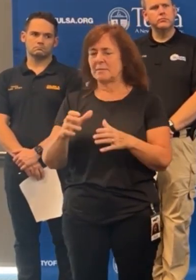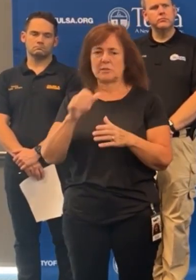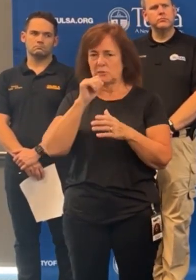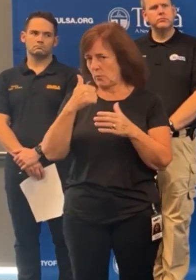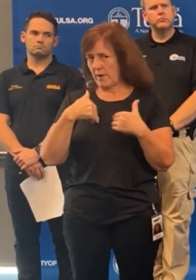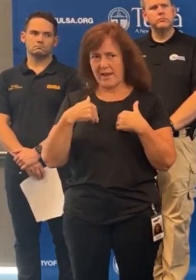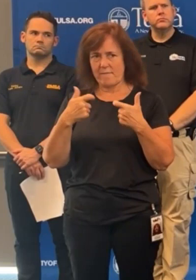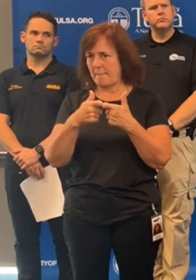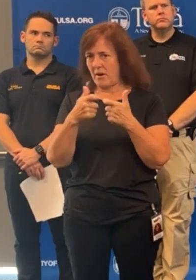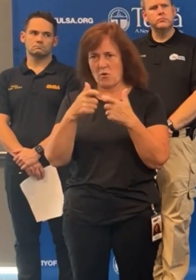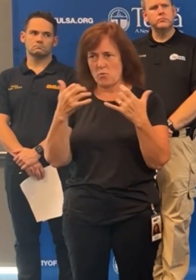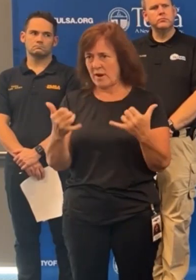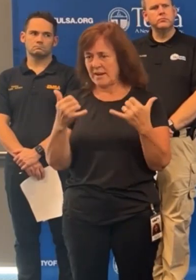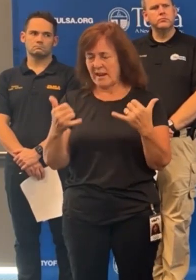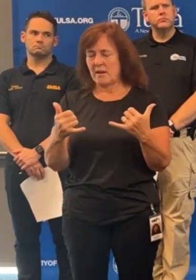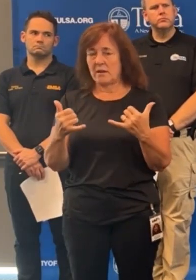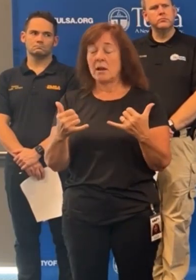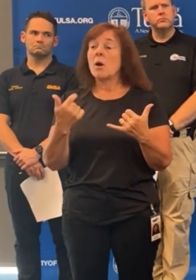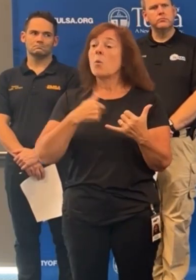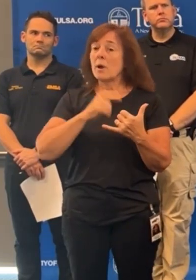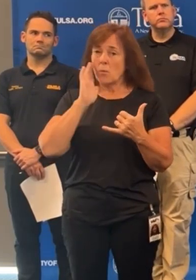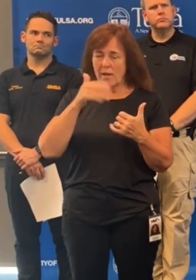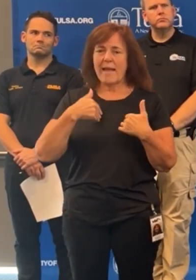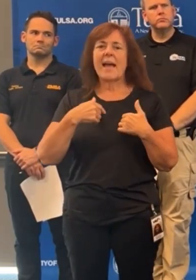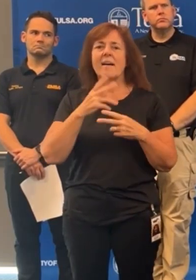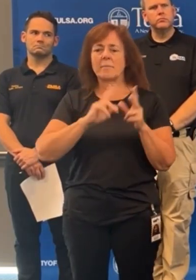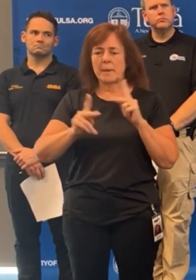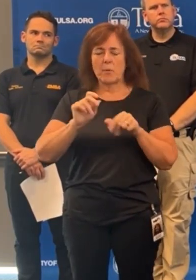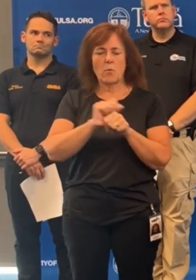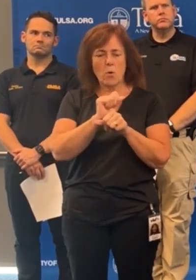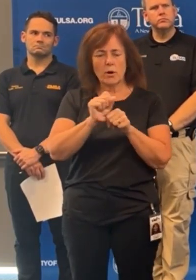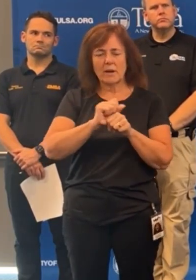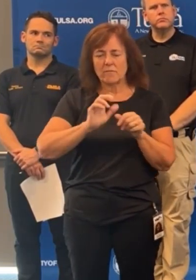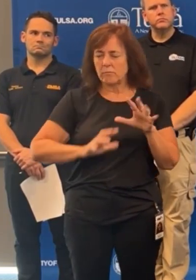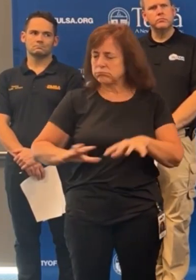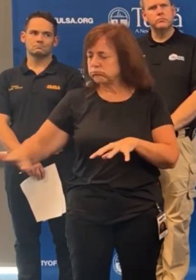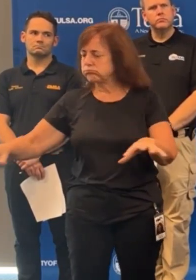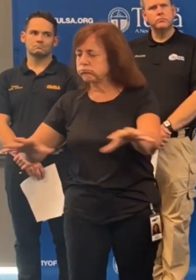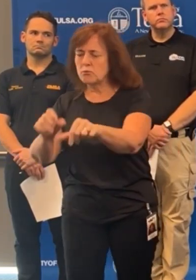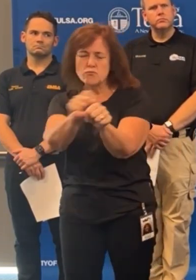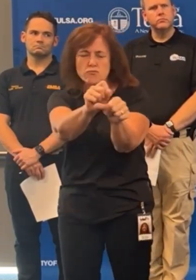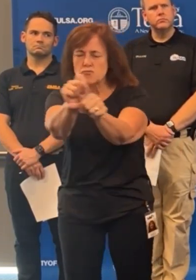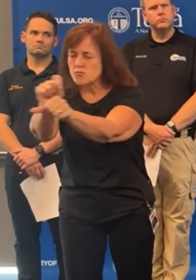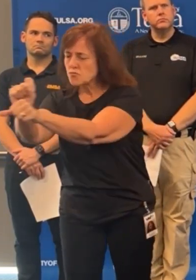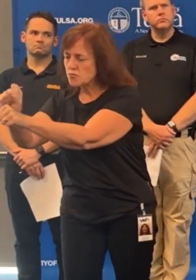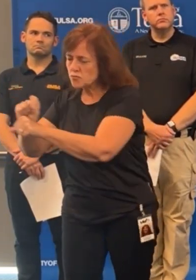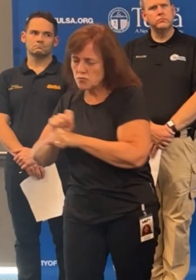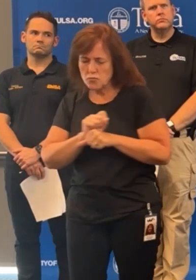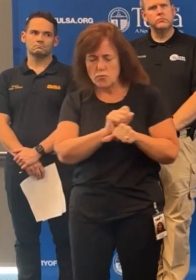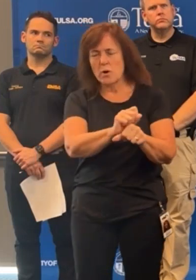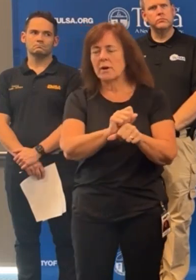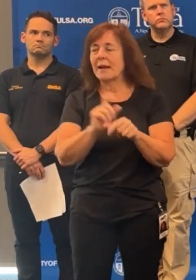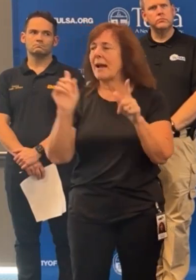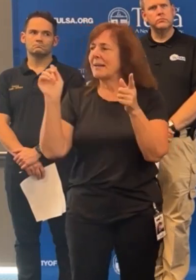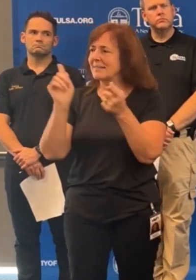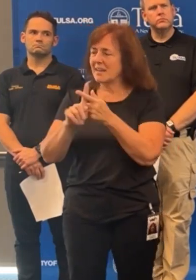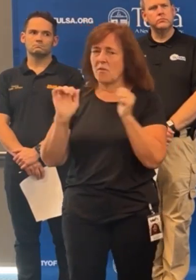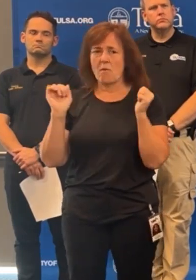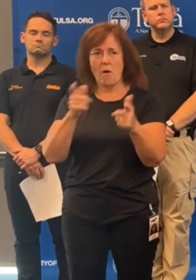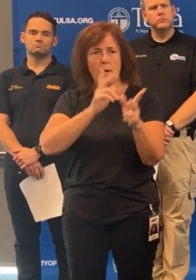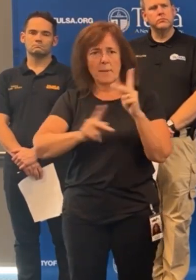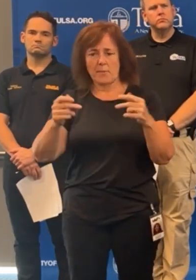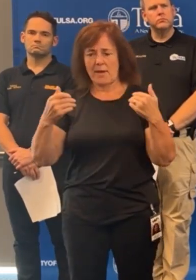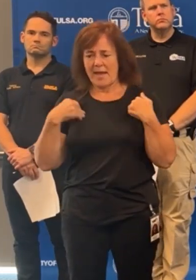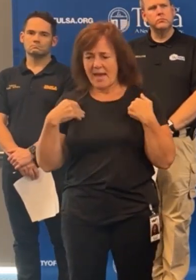power. To be clear, we will have crews working in all quadrants of the Tulsa area until power is